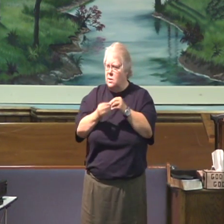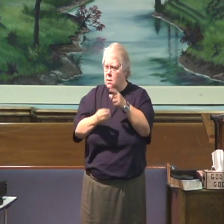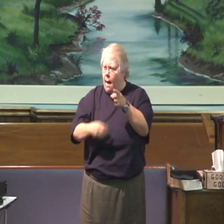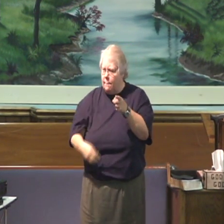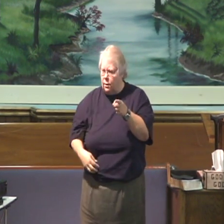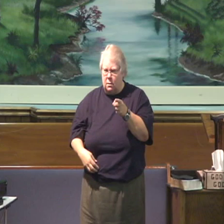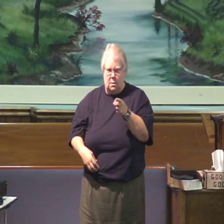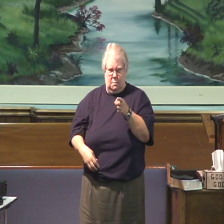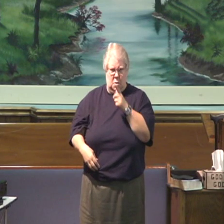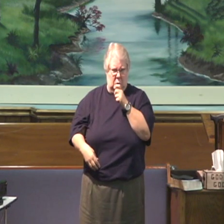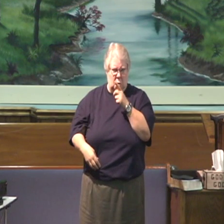this number.